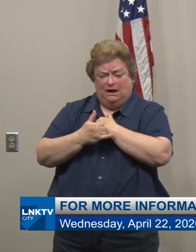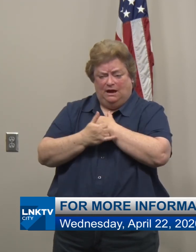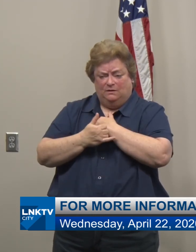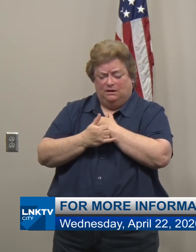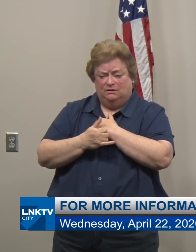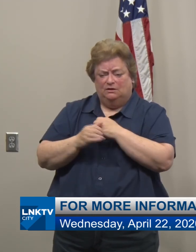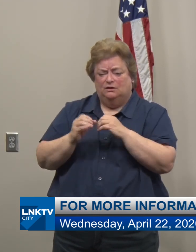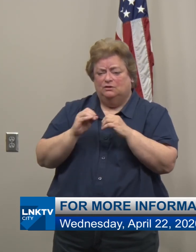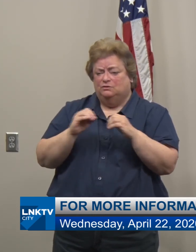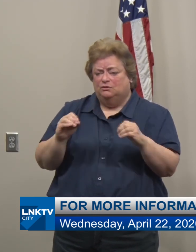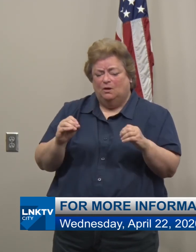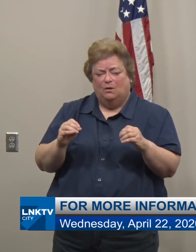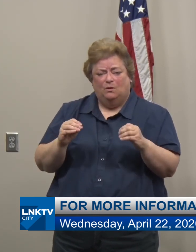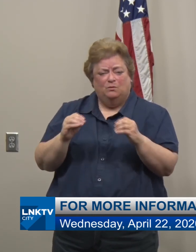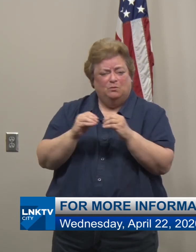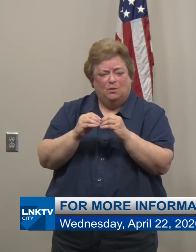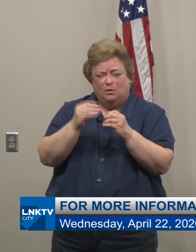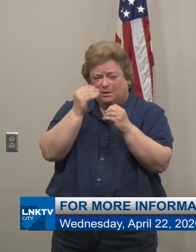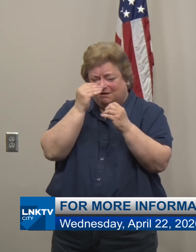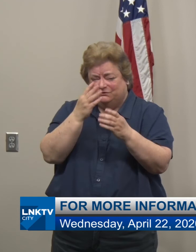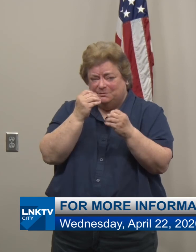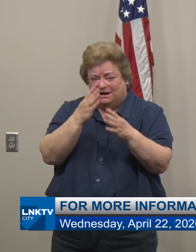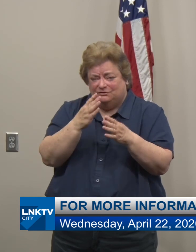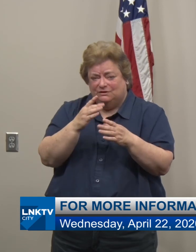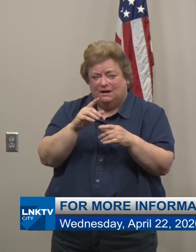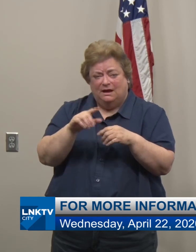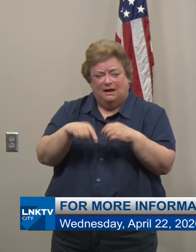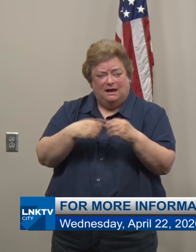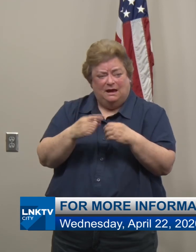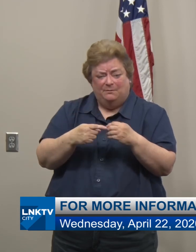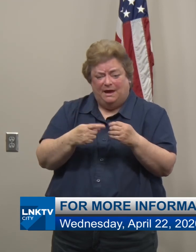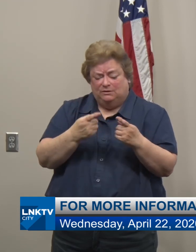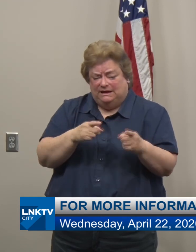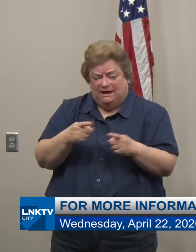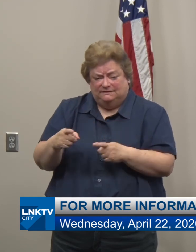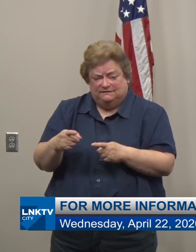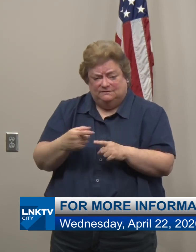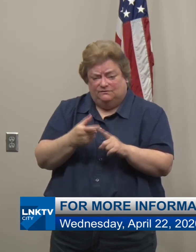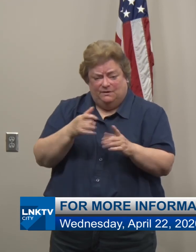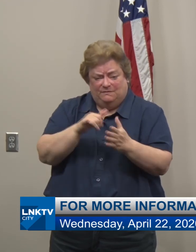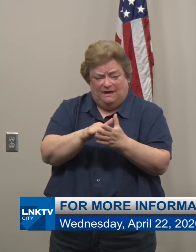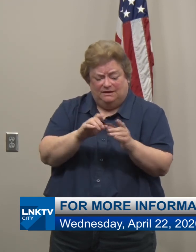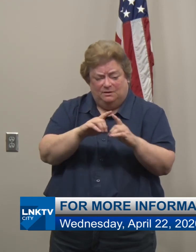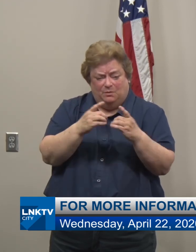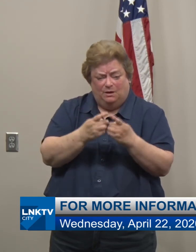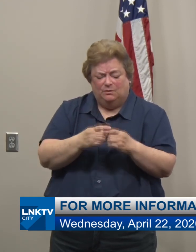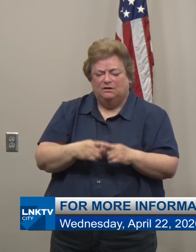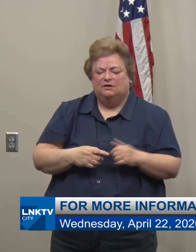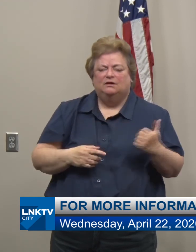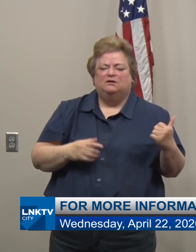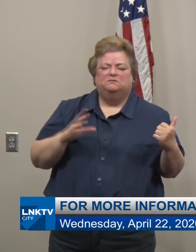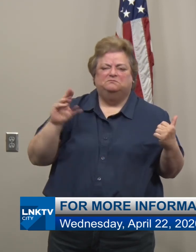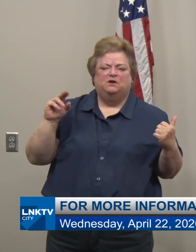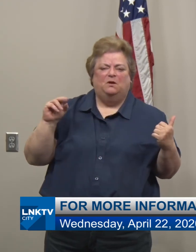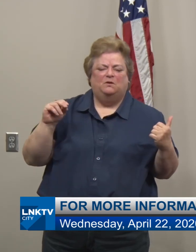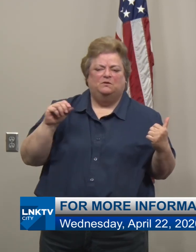sort of meat operation cases that have been reported to the health department? There haven't been any.